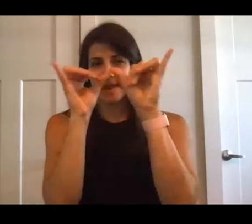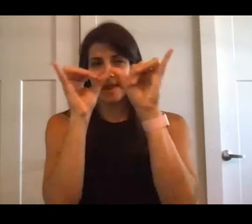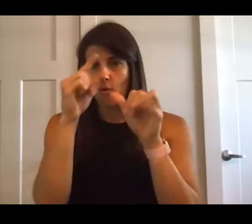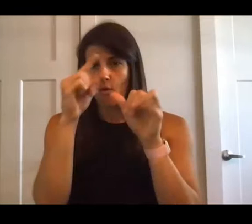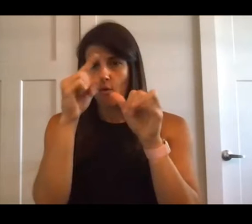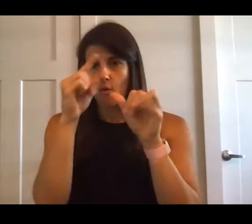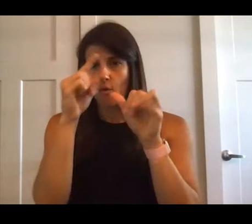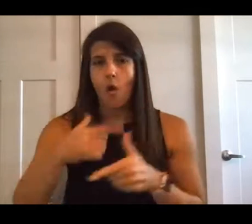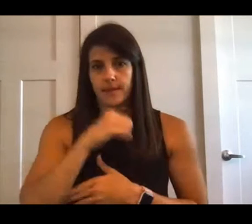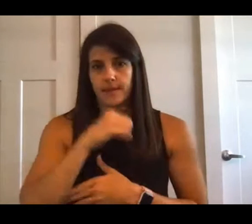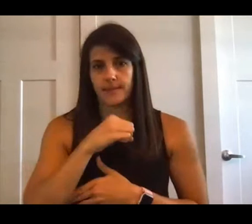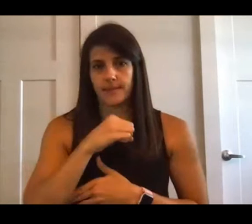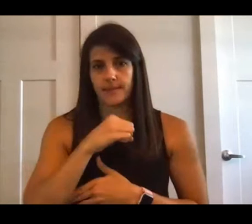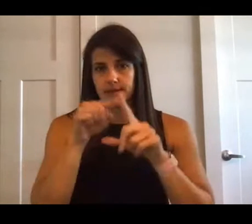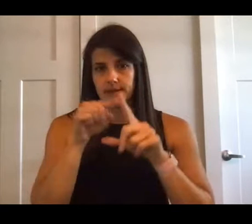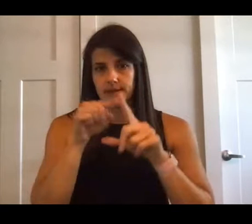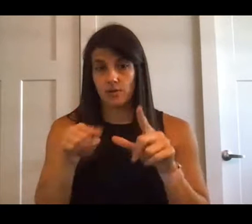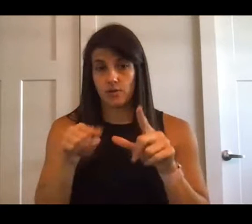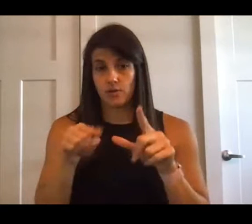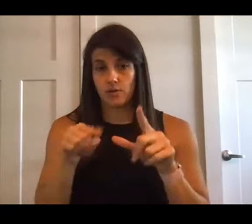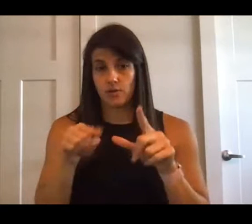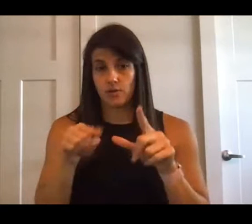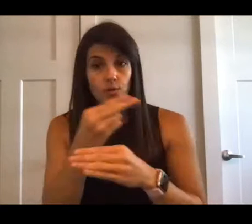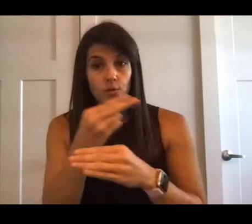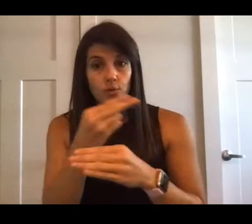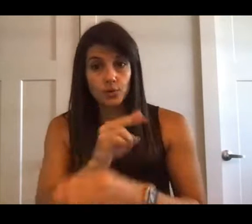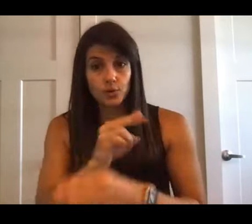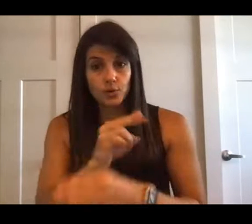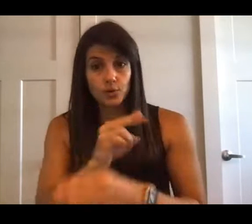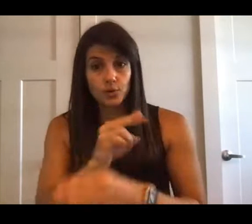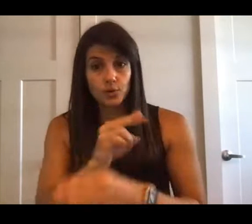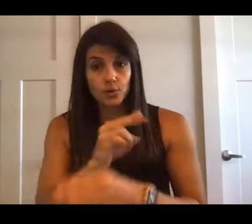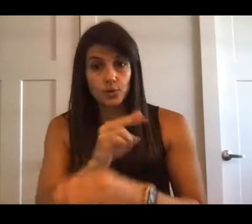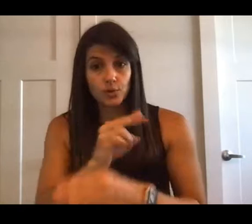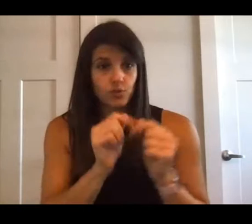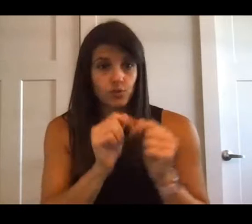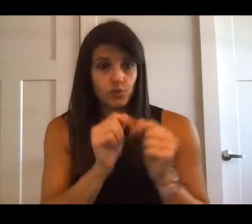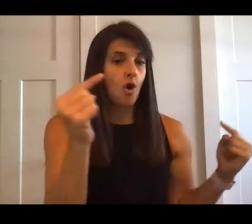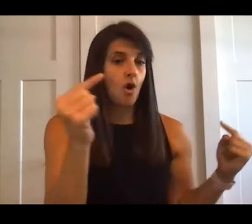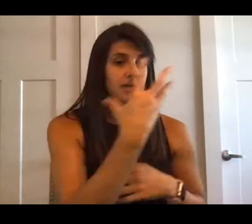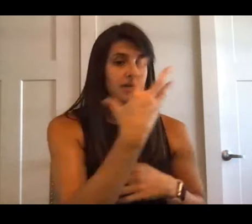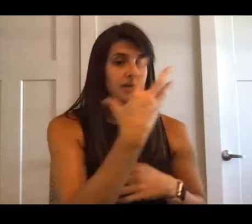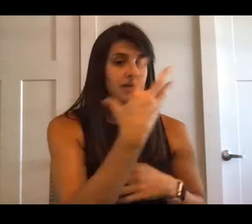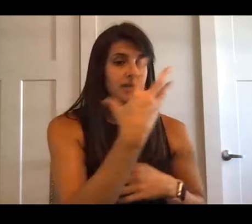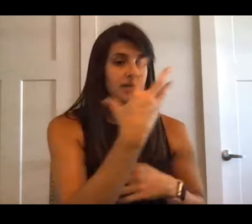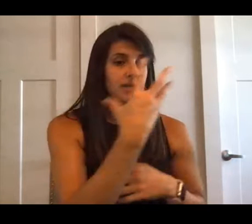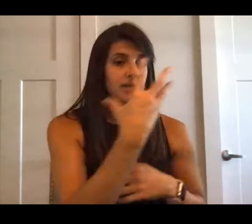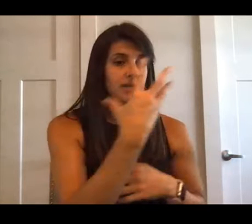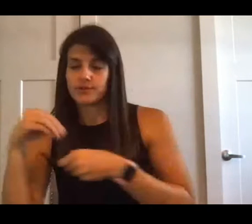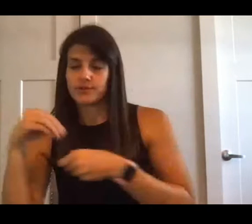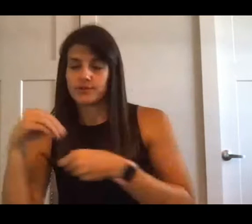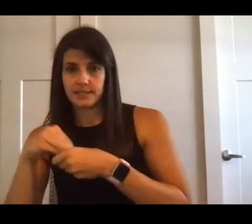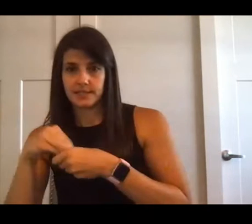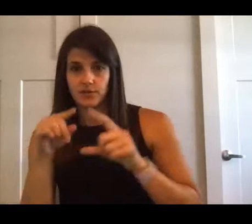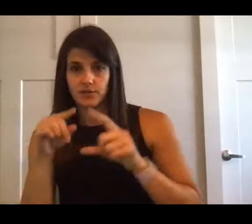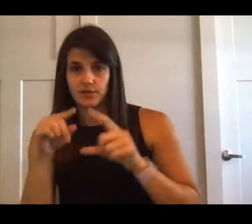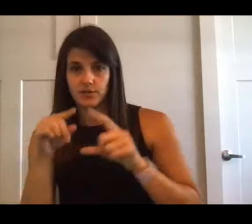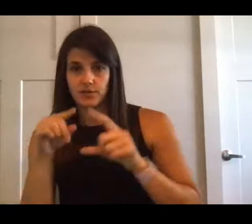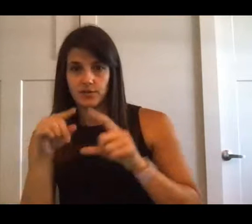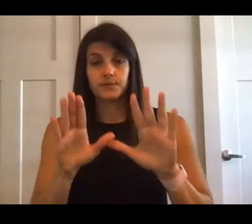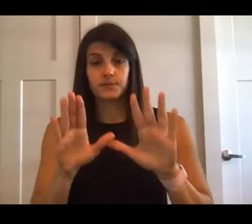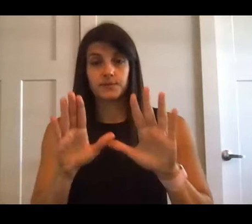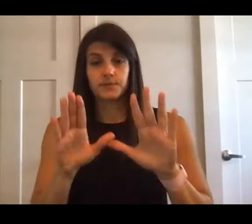our knowledge of alternate exterior and alternate interior angles. So first,